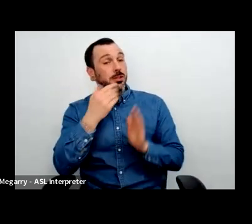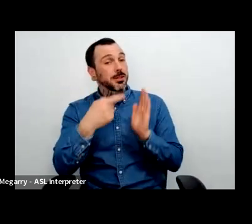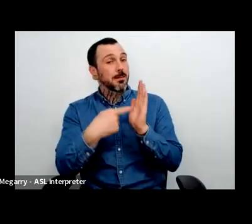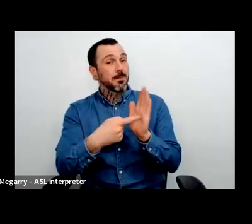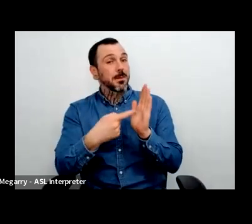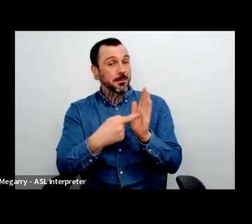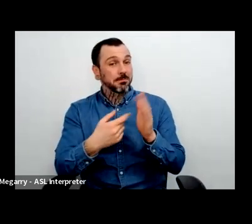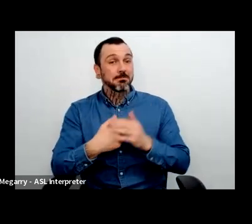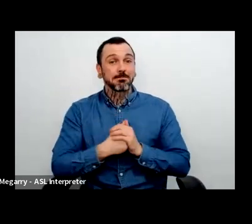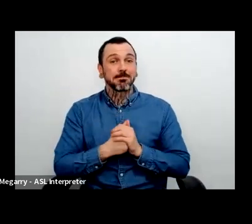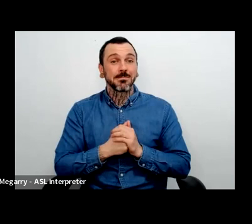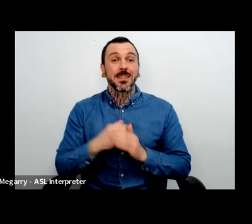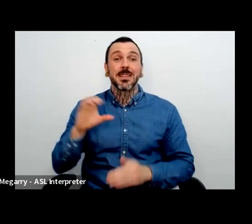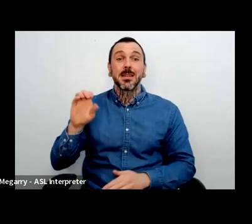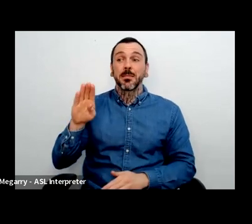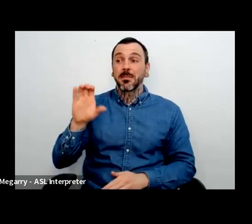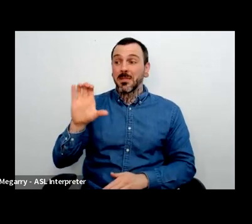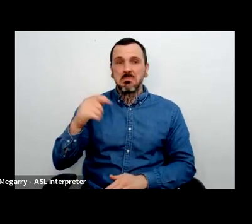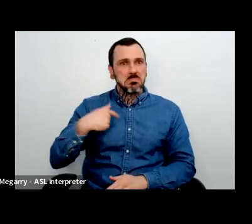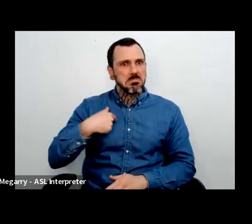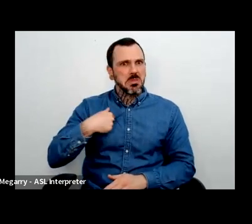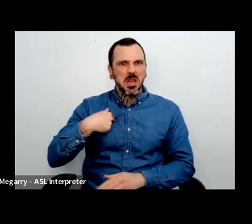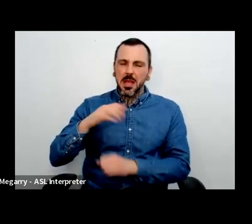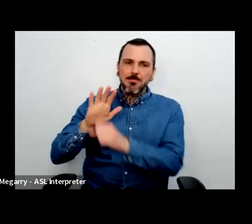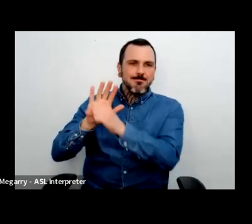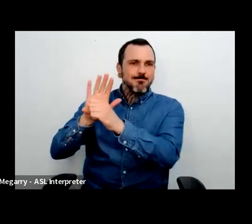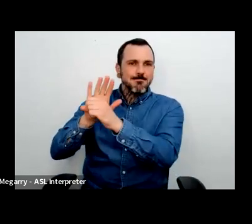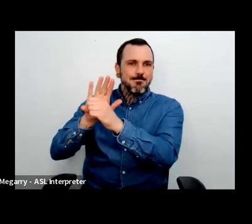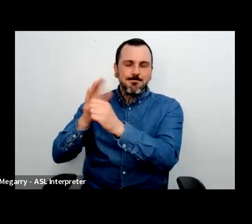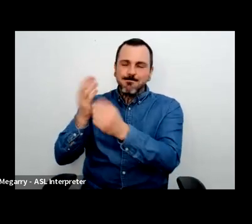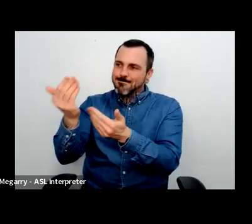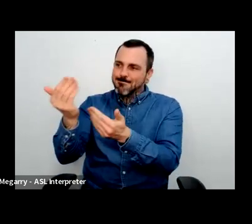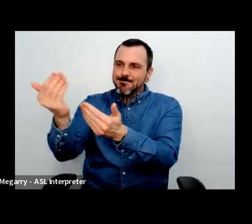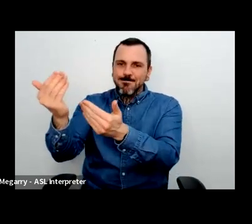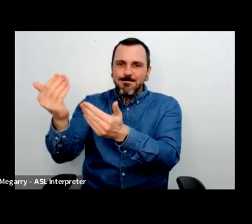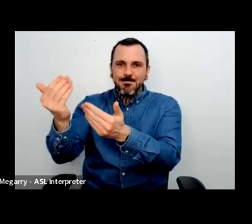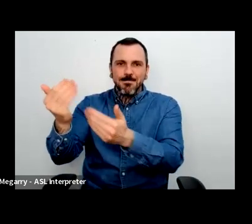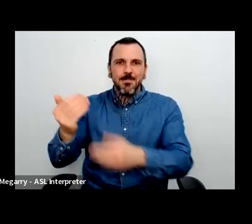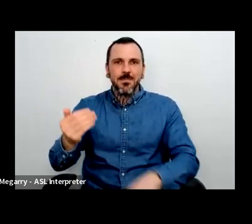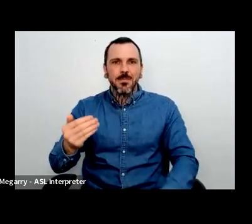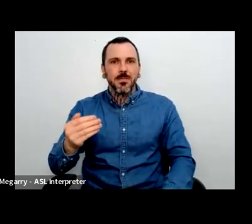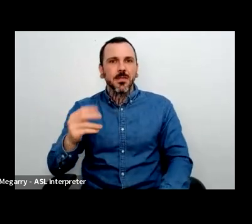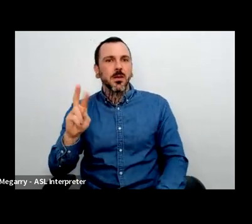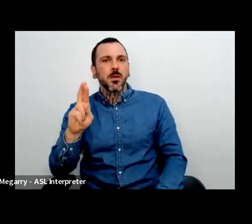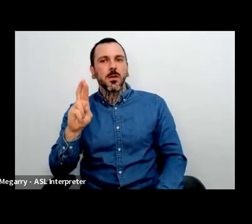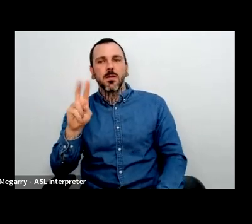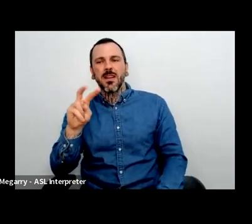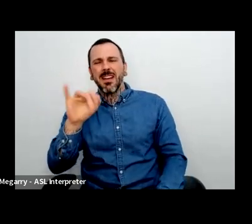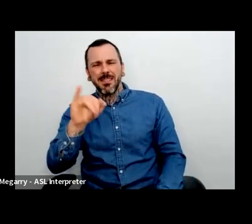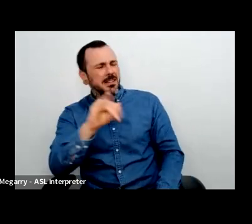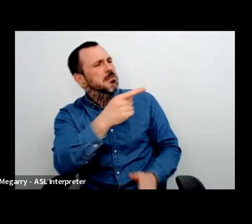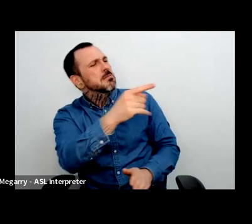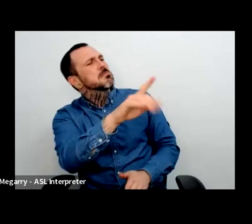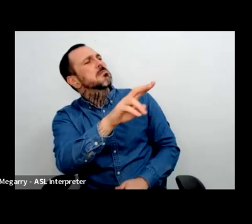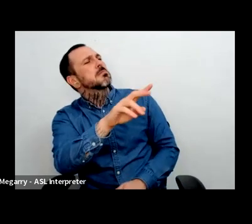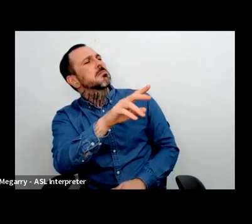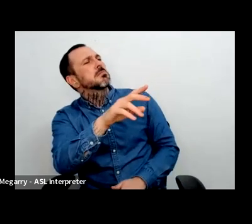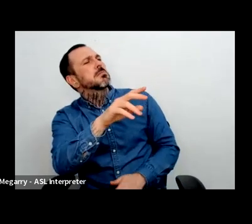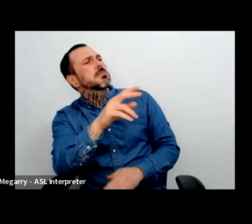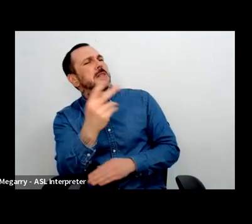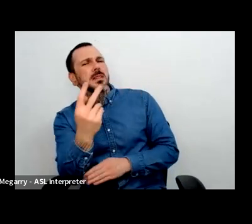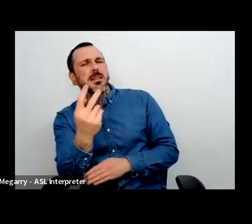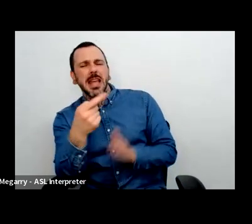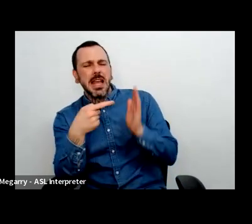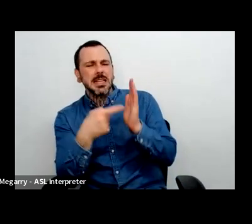CBC because the CBC. Sorry, that's a telling example of what? Sorry? It's a